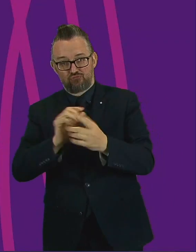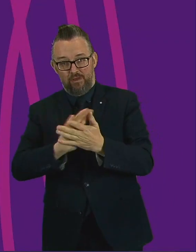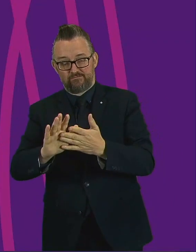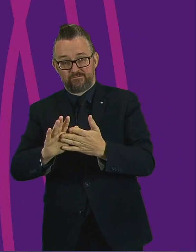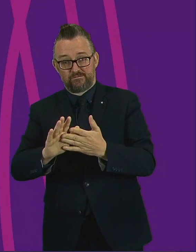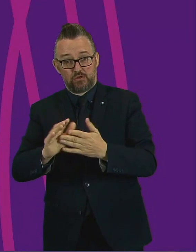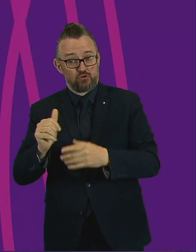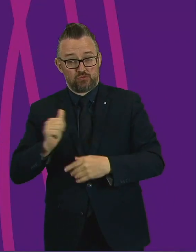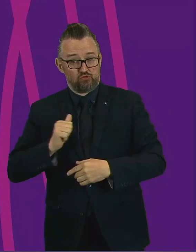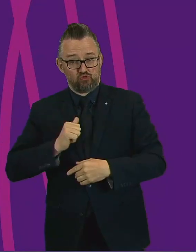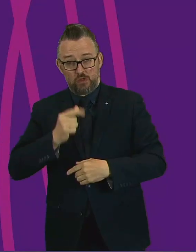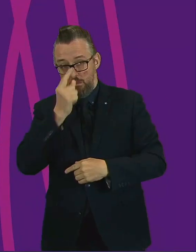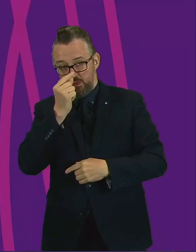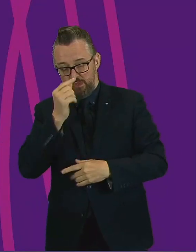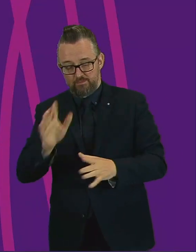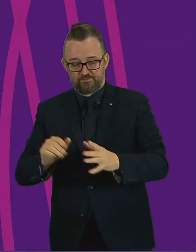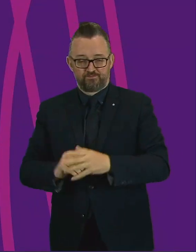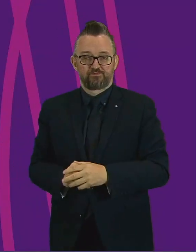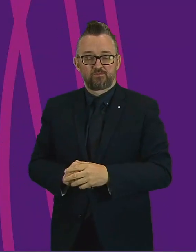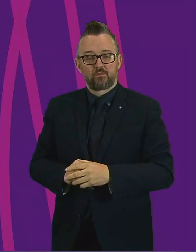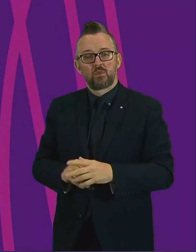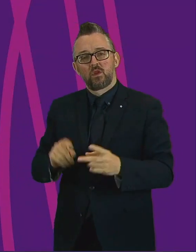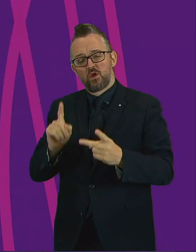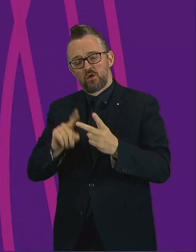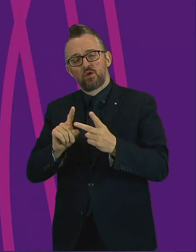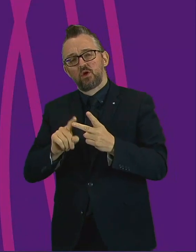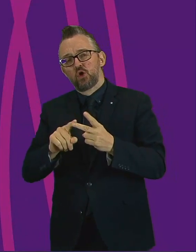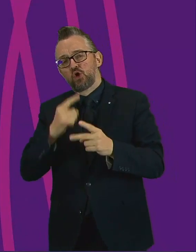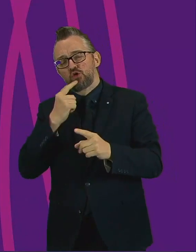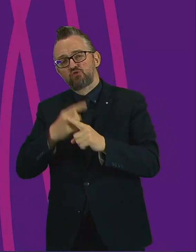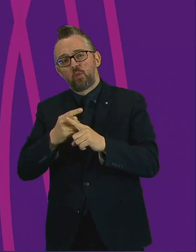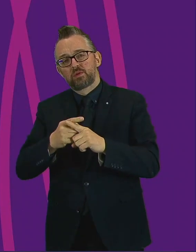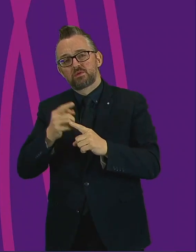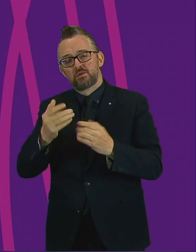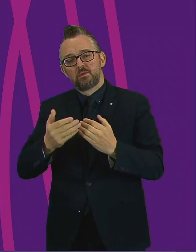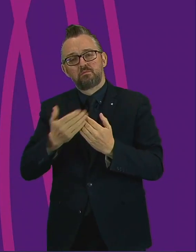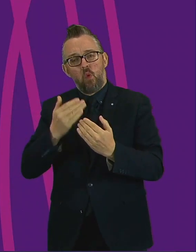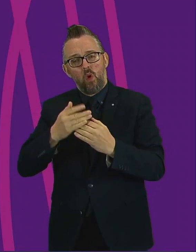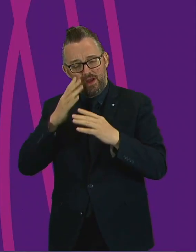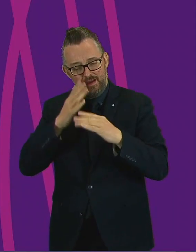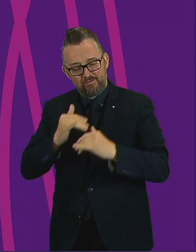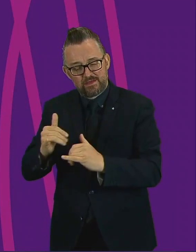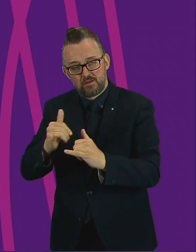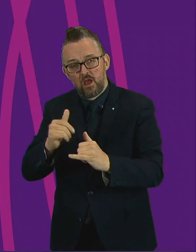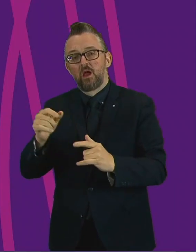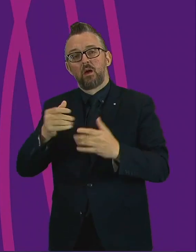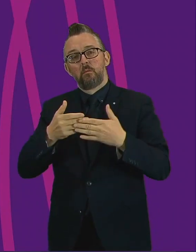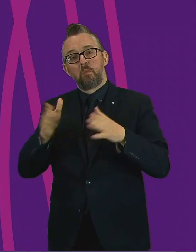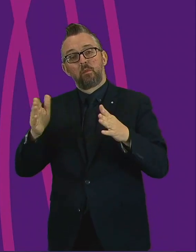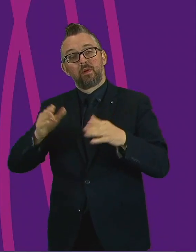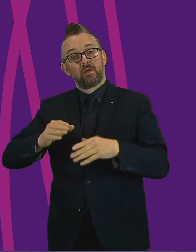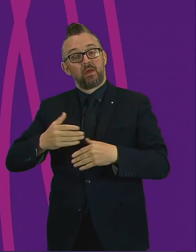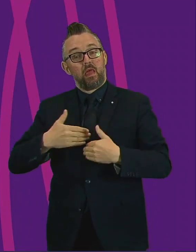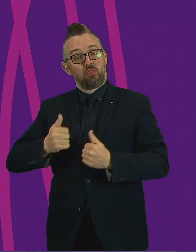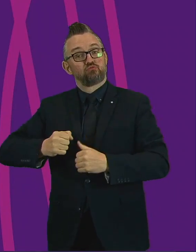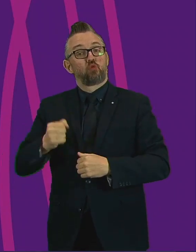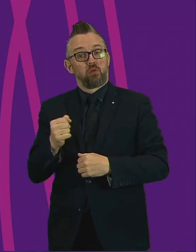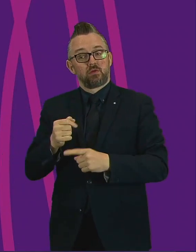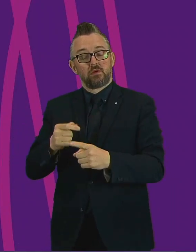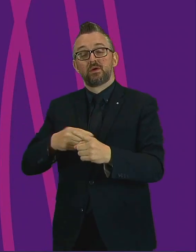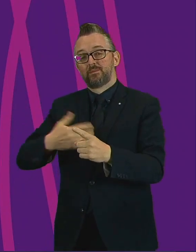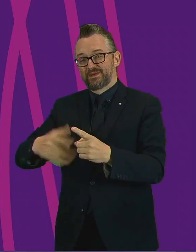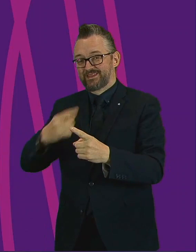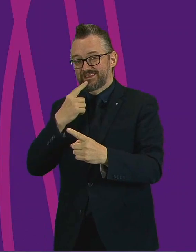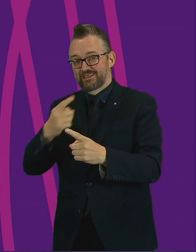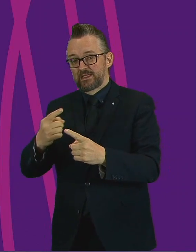as quickly as possible. On the point about the further analysis, Public Health Scotland, of course, made the point that there is still